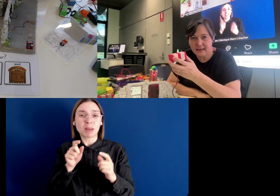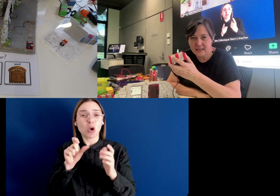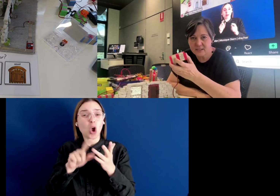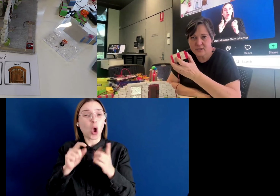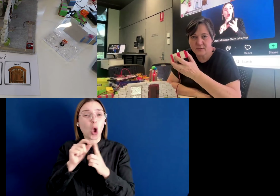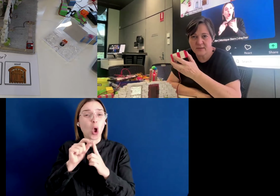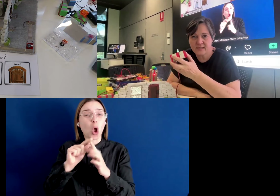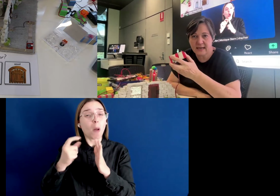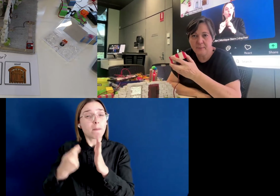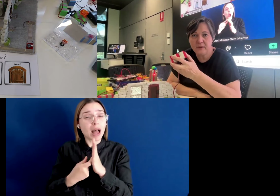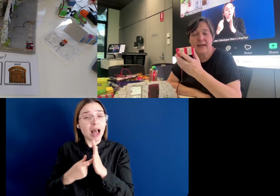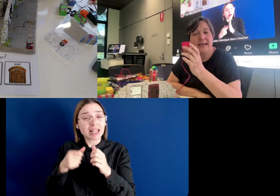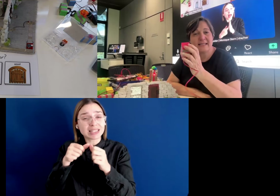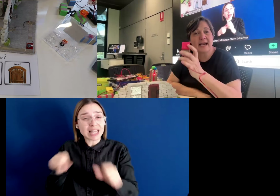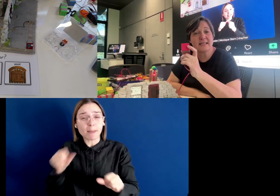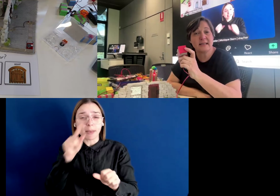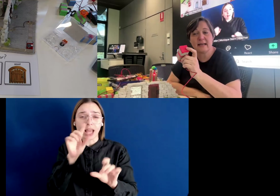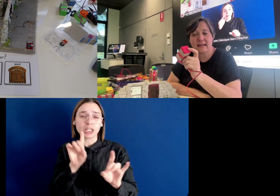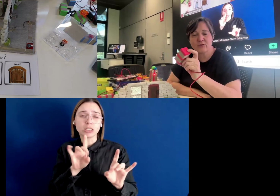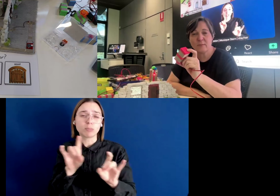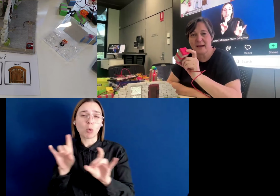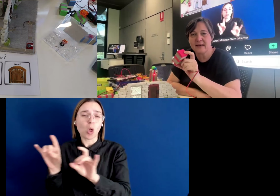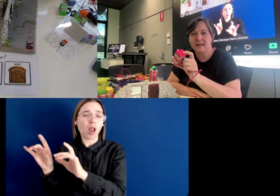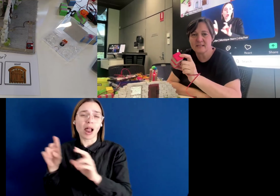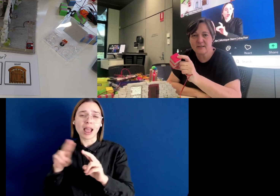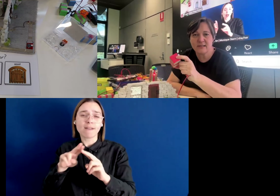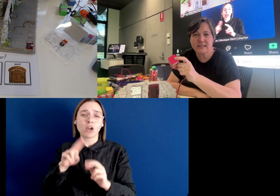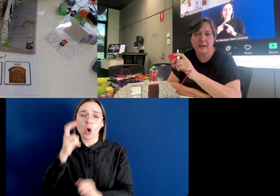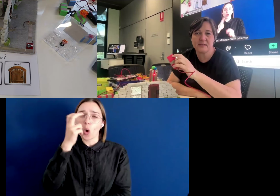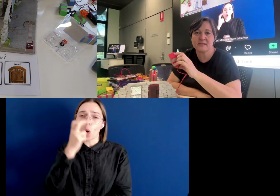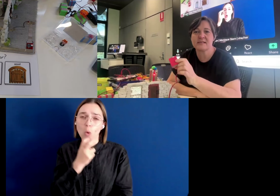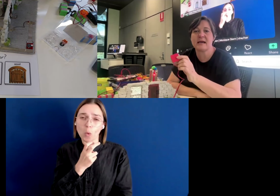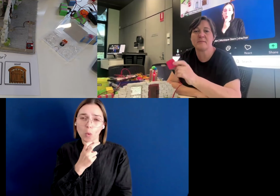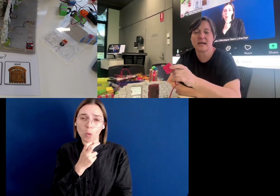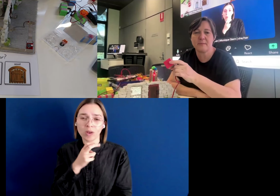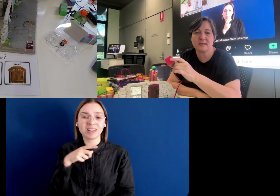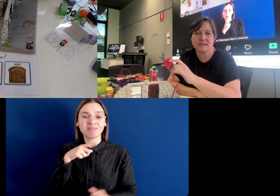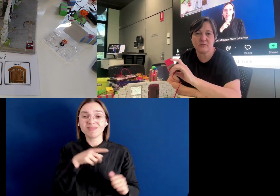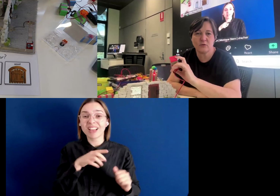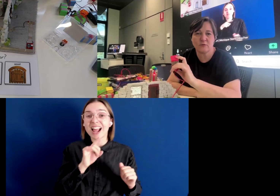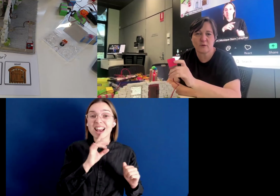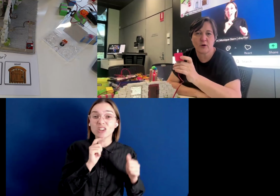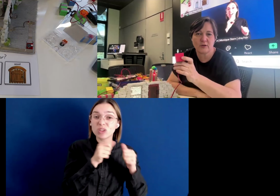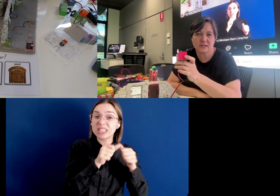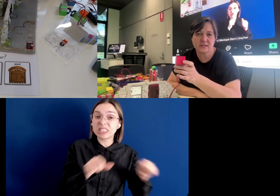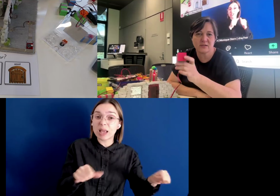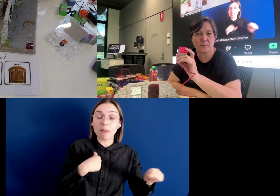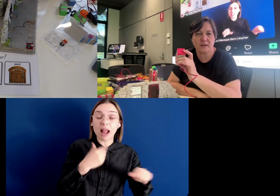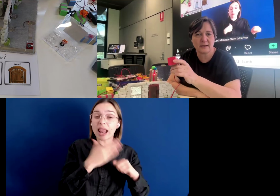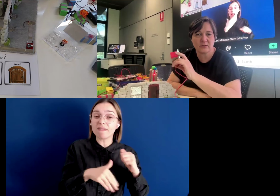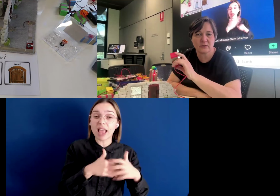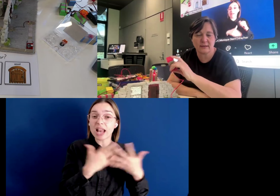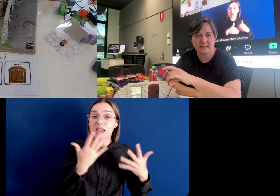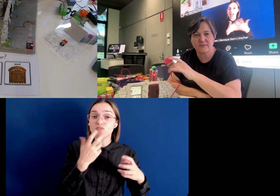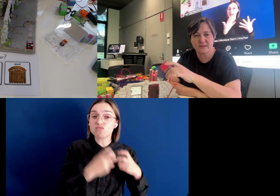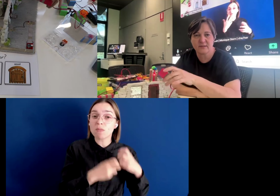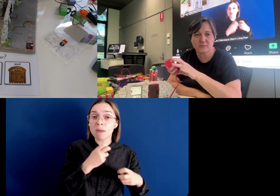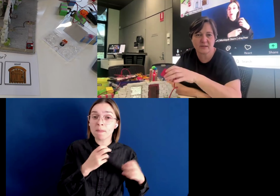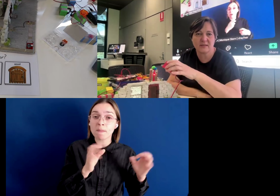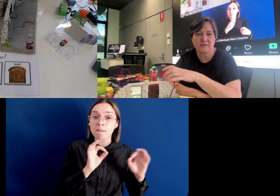haven't had any issues with the tape. It's actually electromagnetic shielding tape. It's the same tape that is in your phone to stop